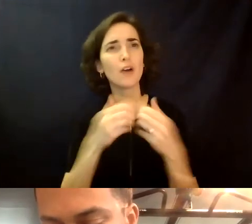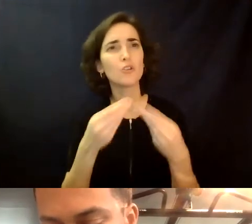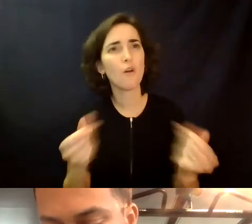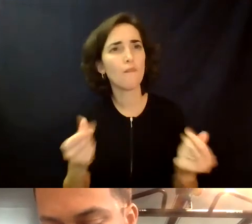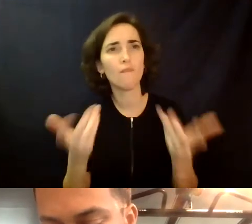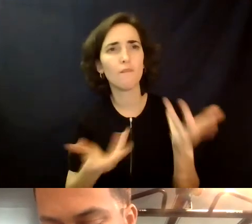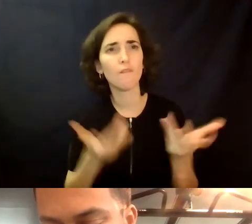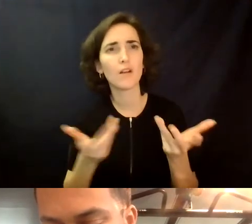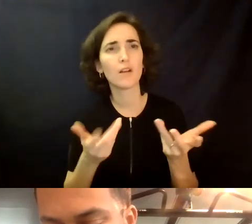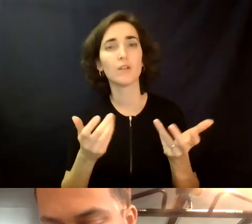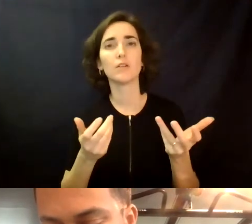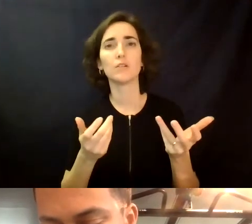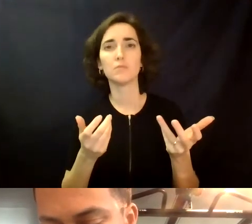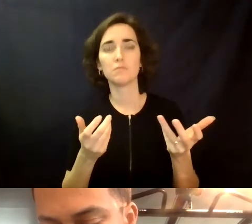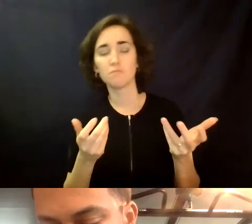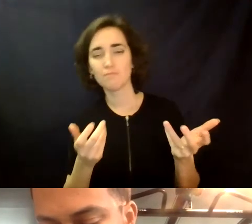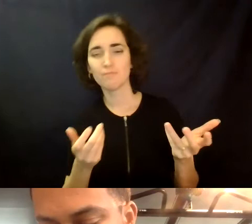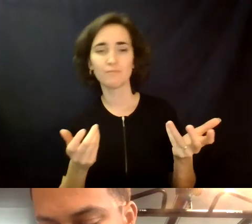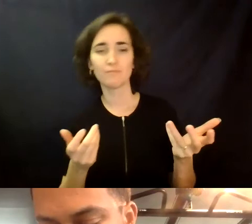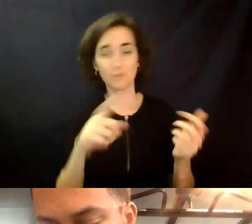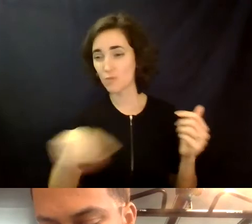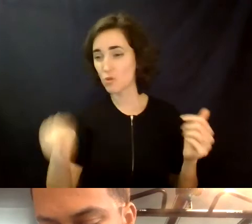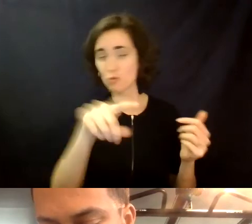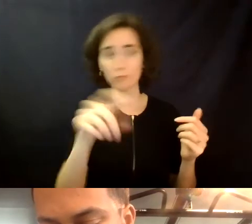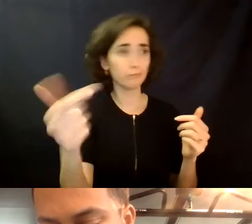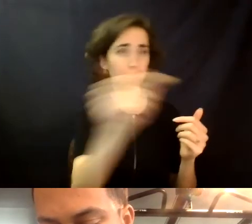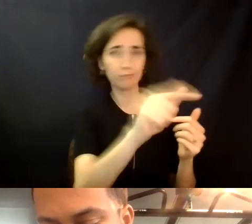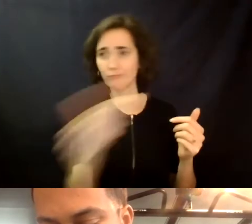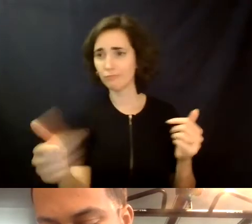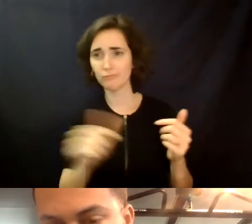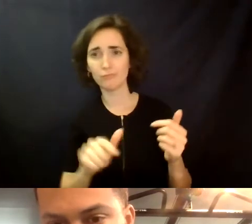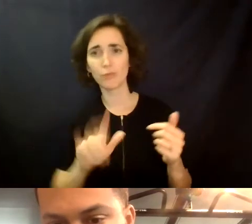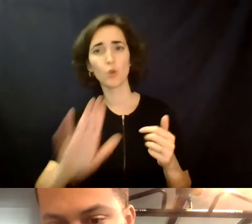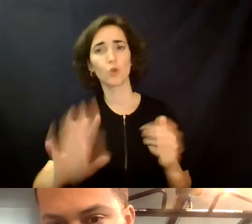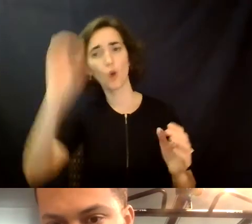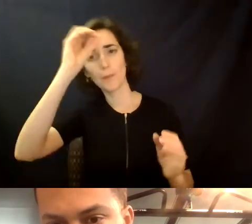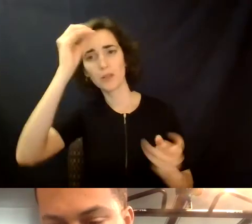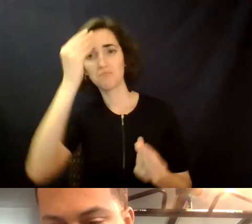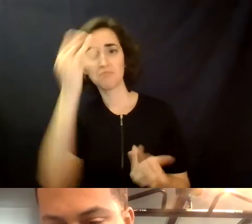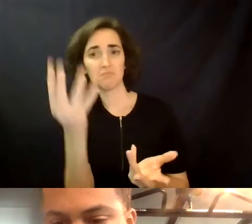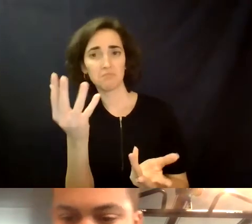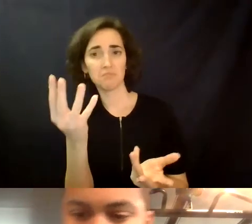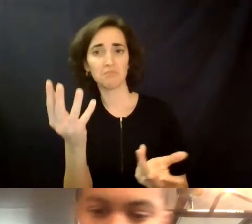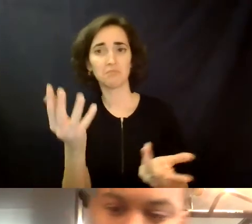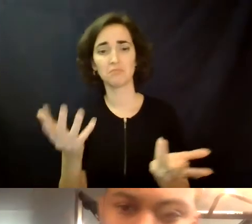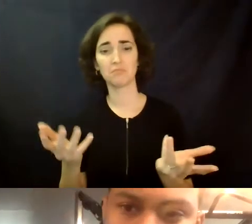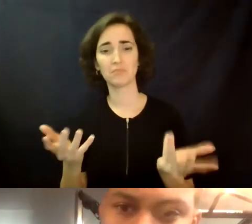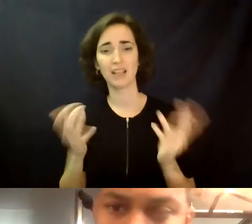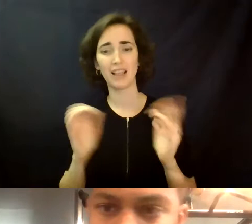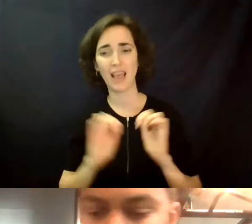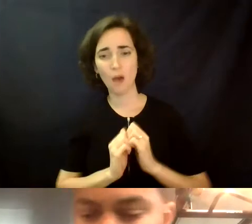areas. And y'all can take turns sharing your thoughts of how